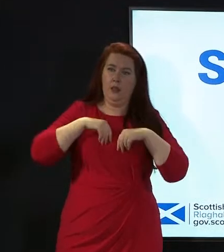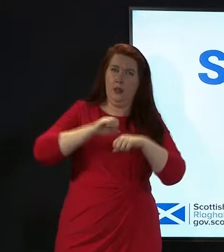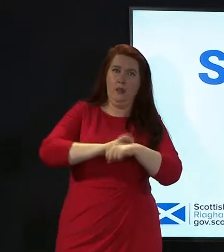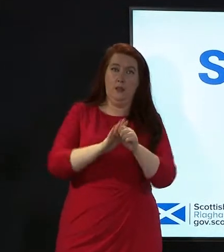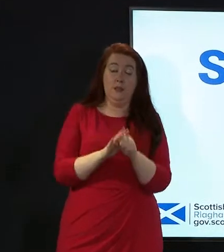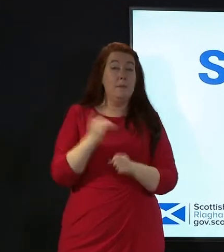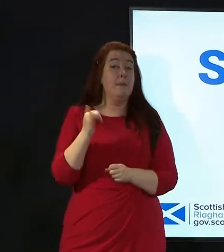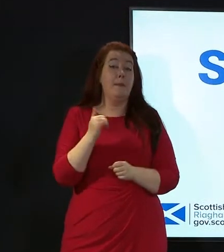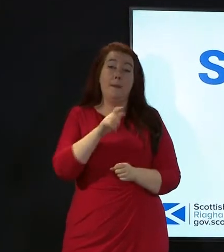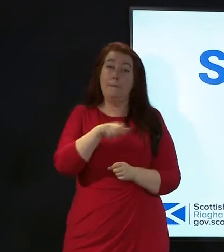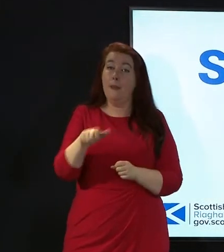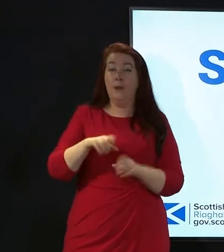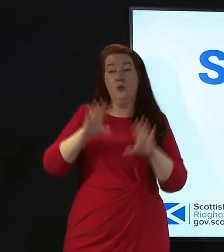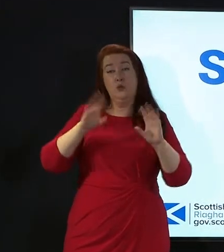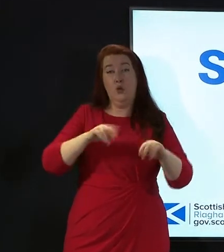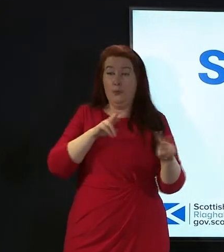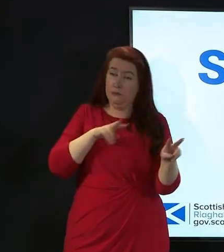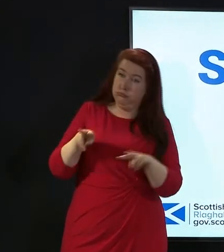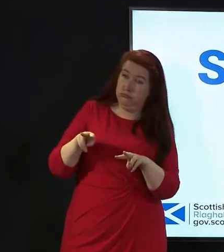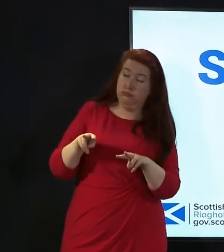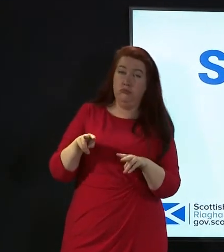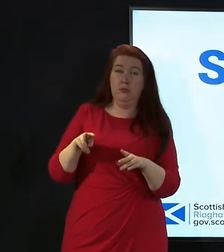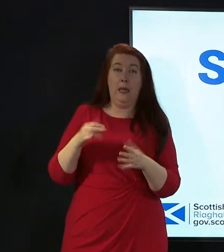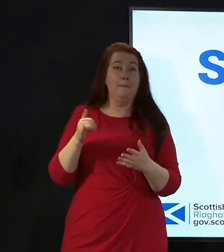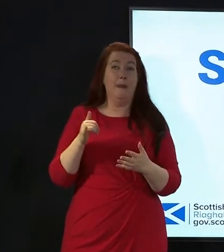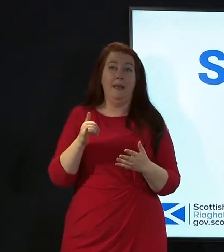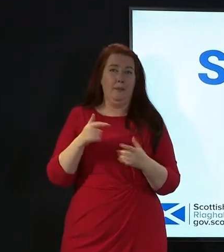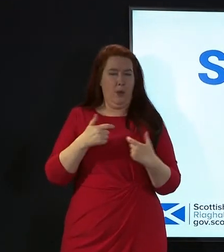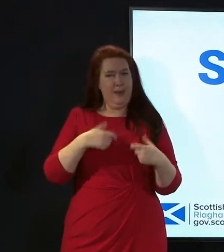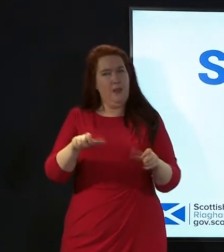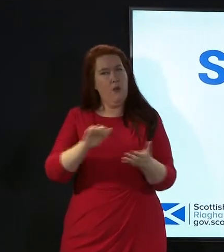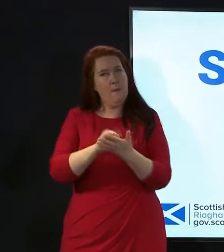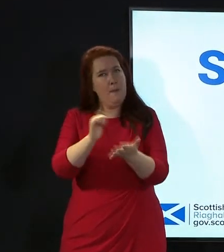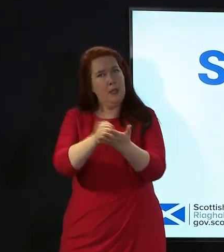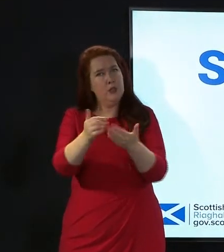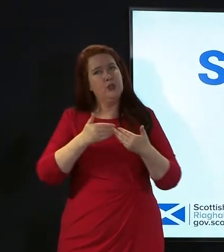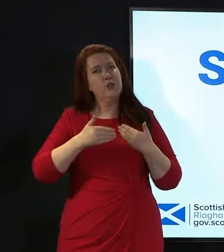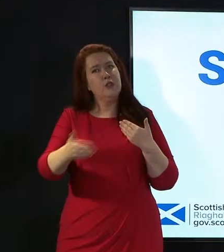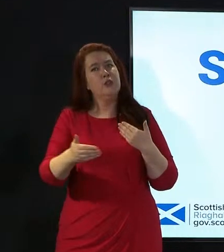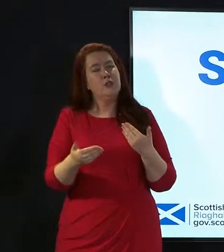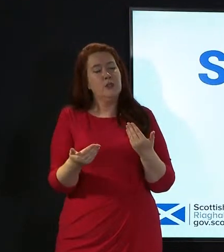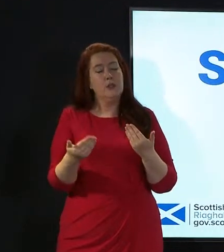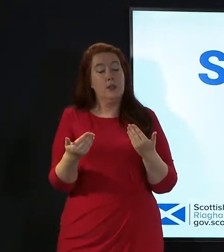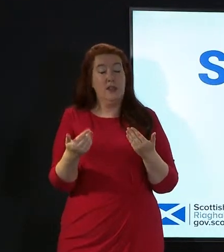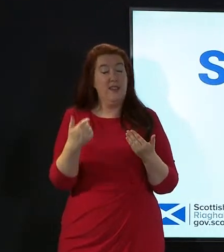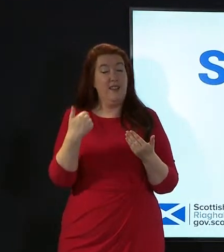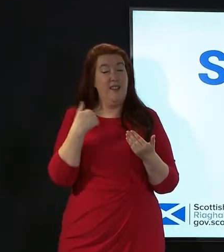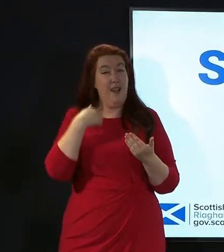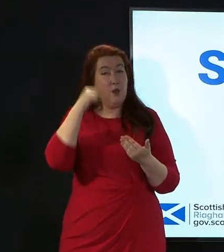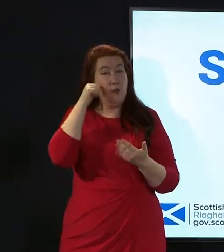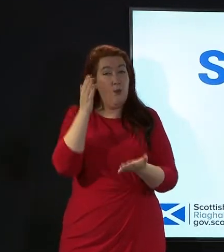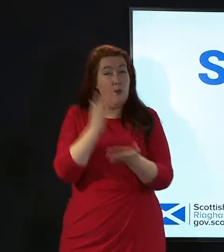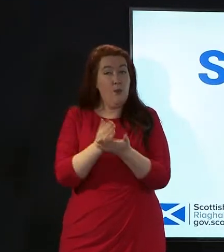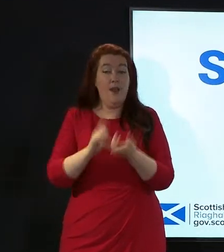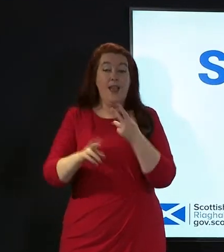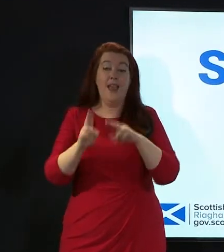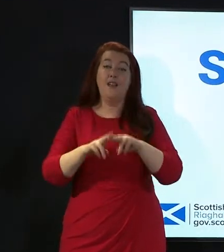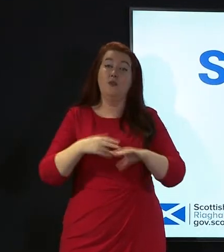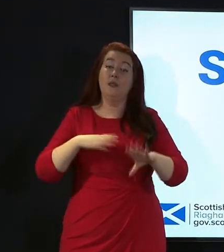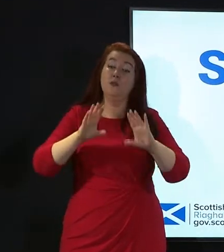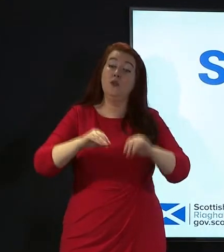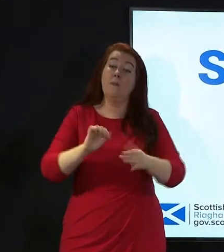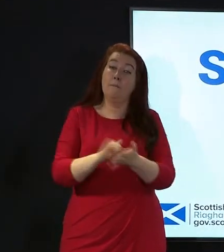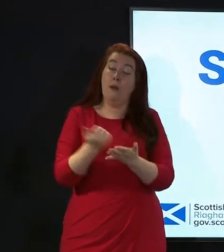people stop paying attention to them a lot sooner than we actually stop publishing them. What I'm pretty certain about is that if we were to stop publishing them anytime